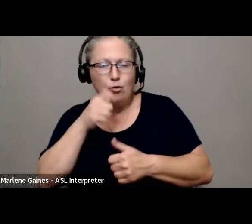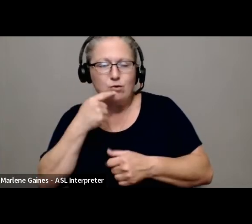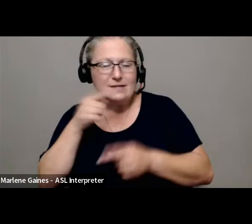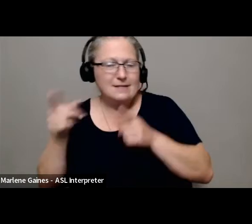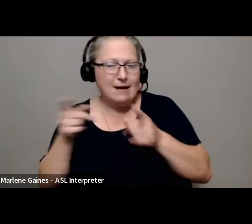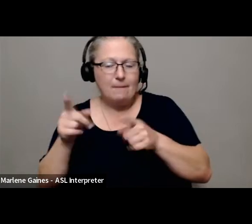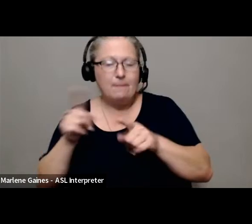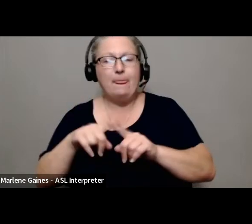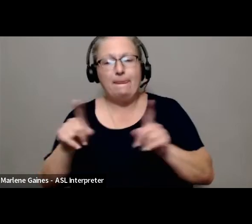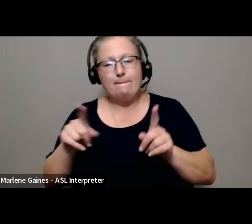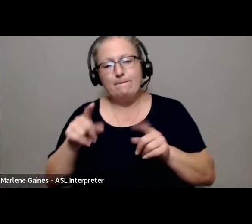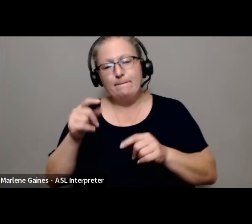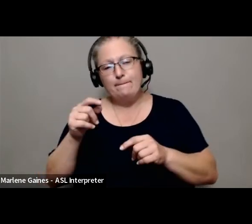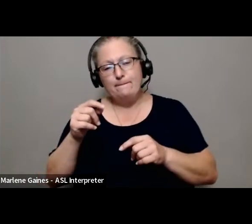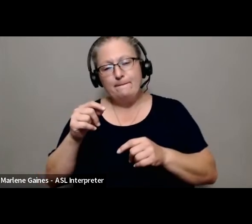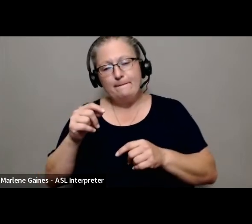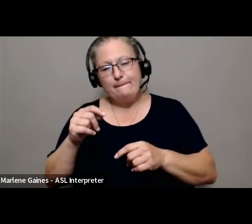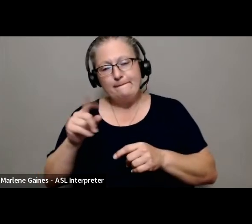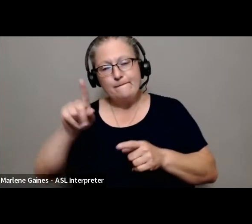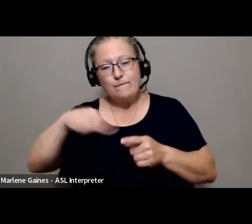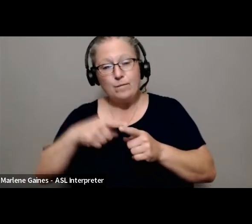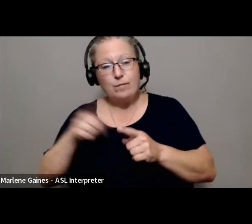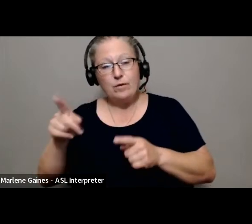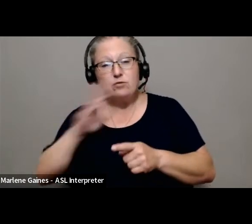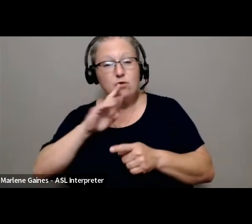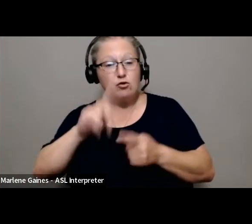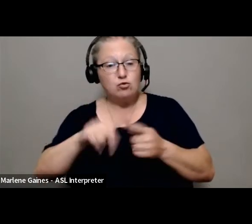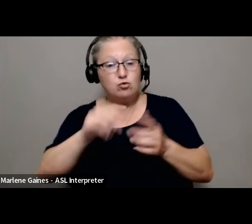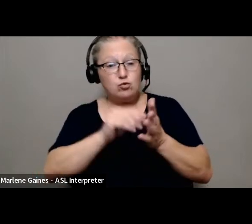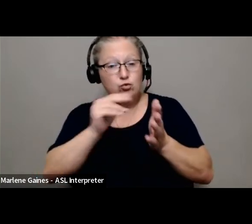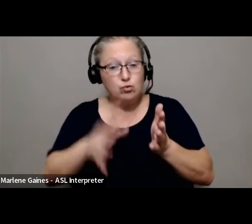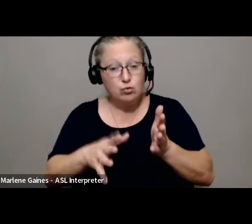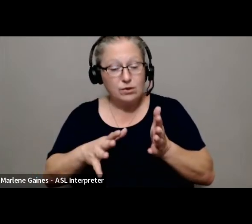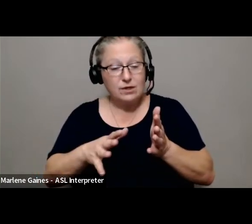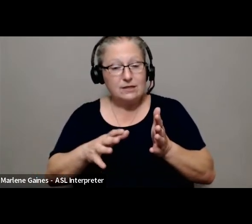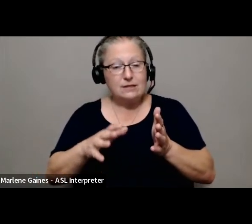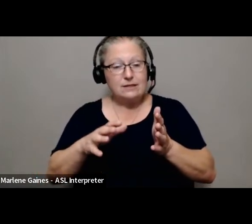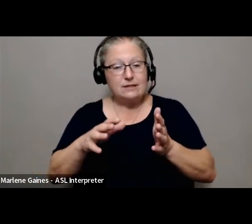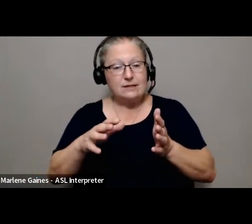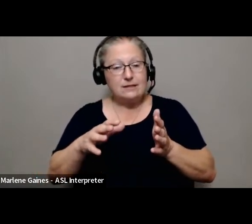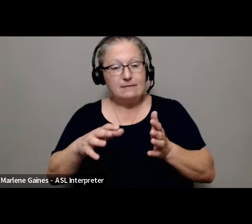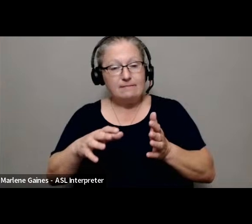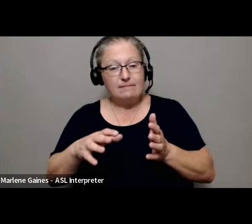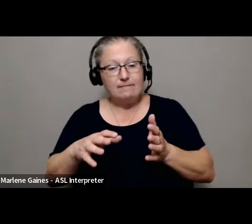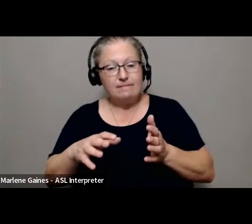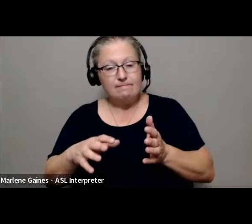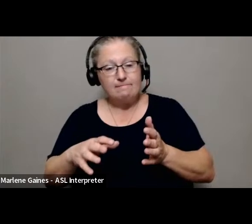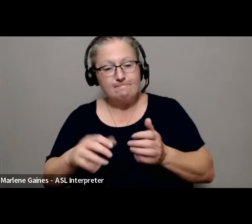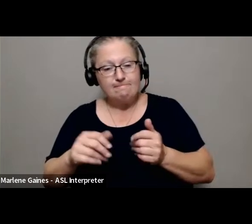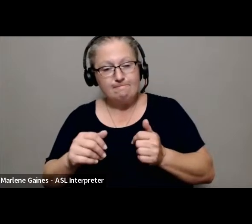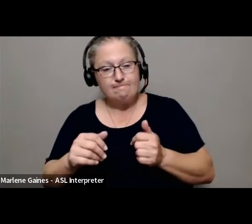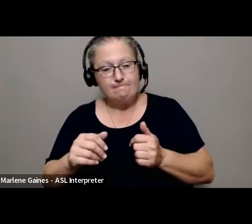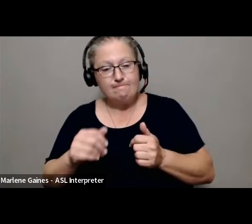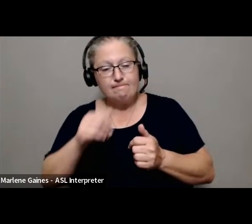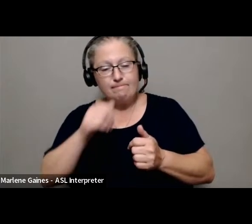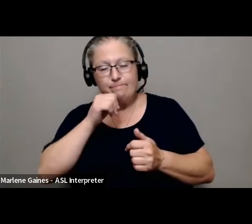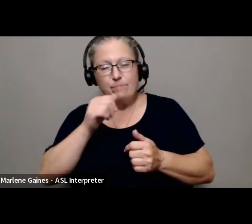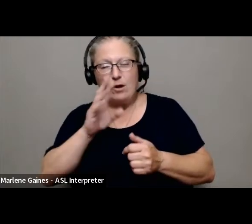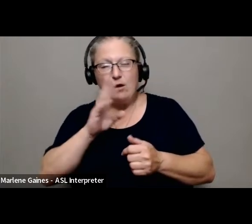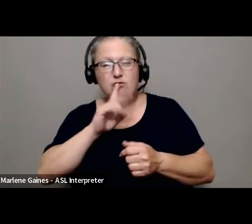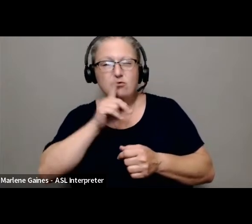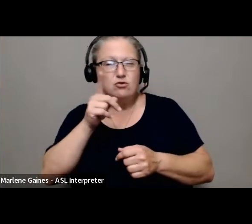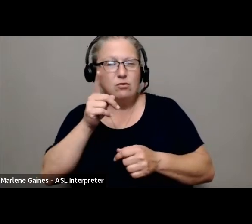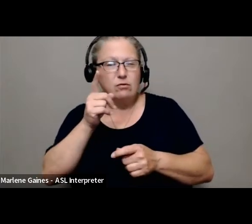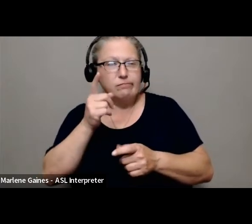but when he's talking to students who, I don't know what the correct word is, but